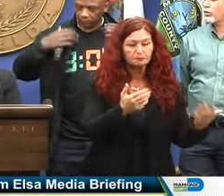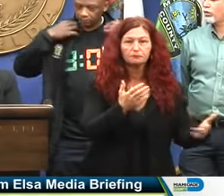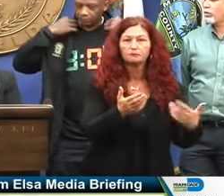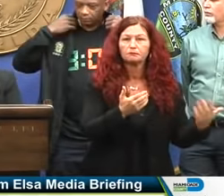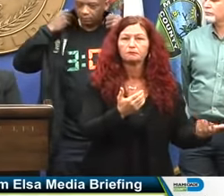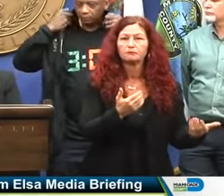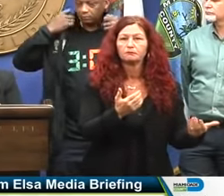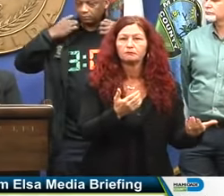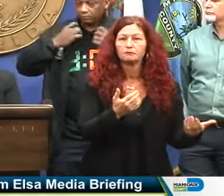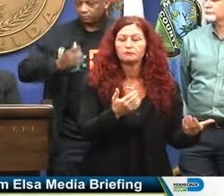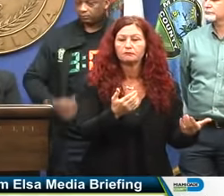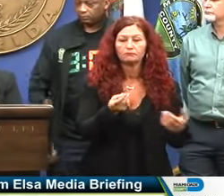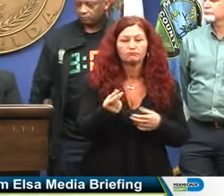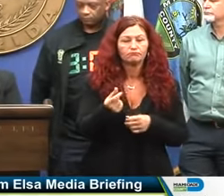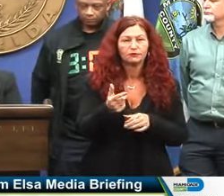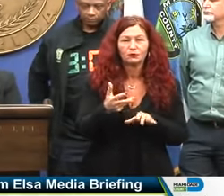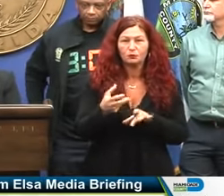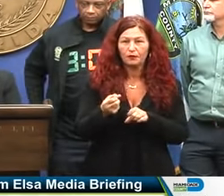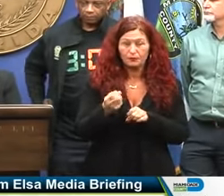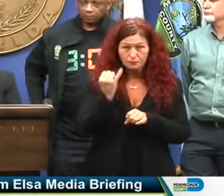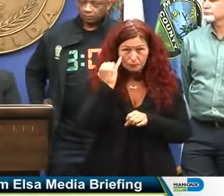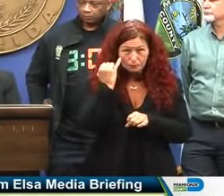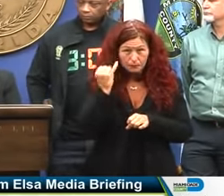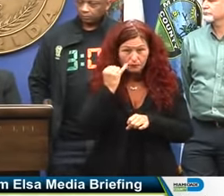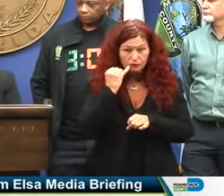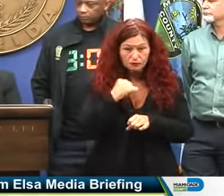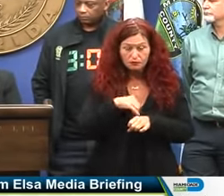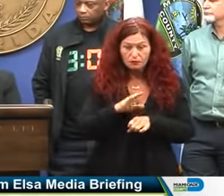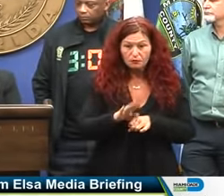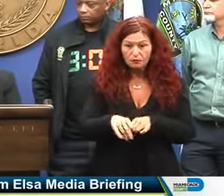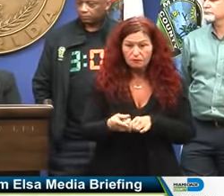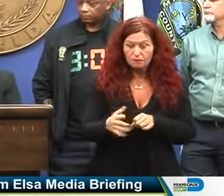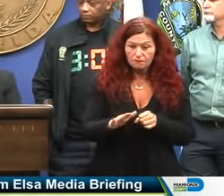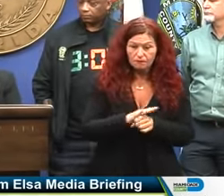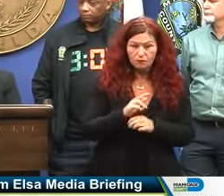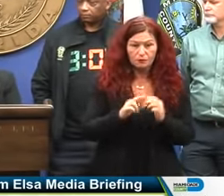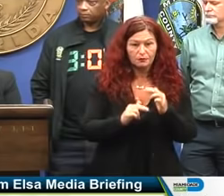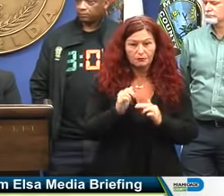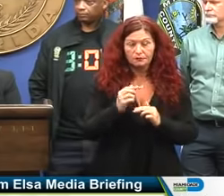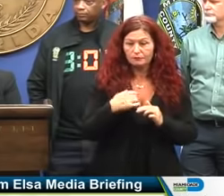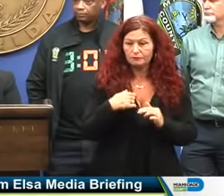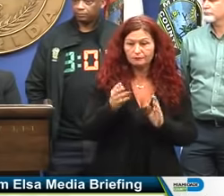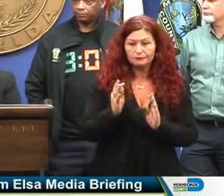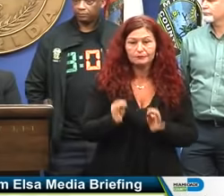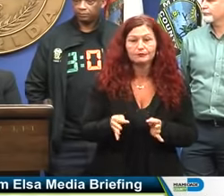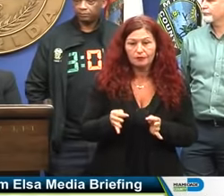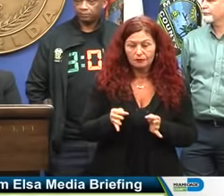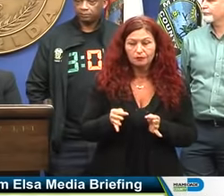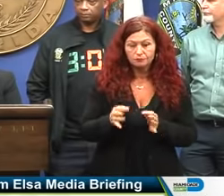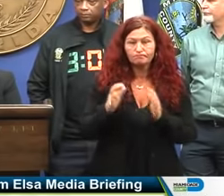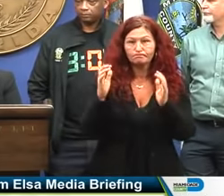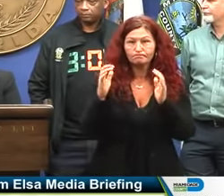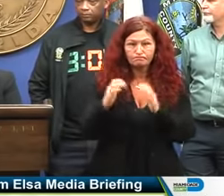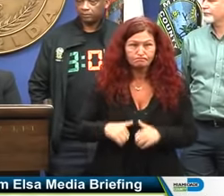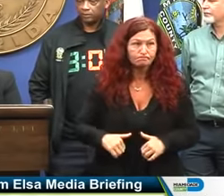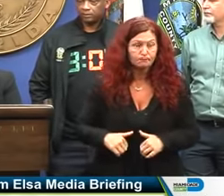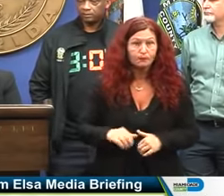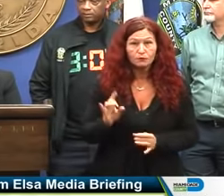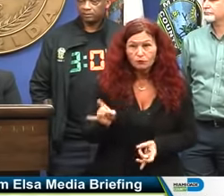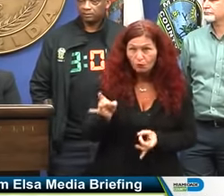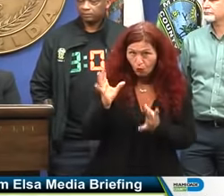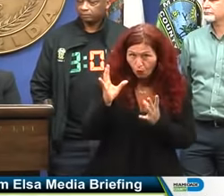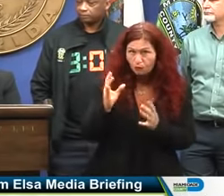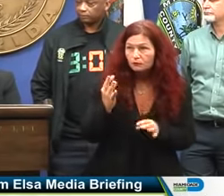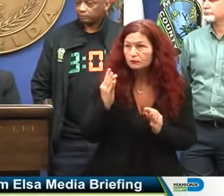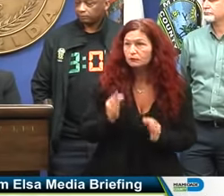To collapse an entire apartment building is a devastating decision, and the demolition was in no way a decision that I made